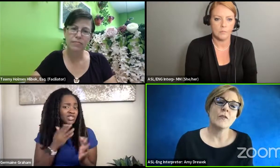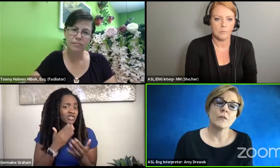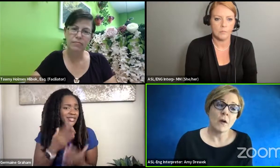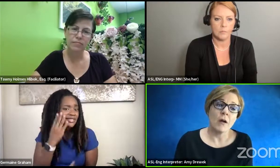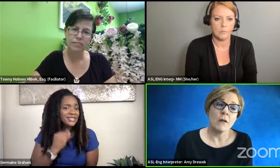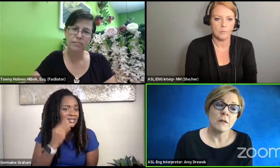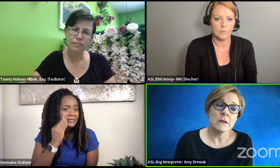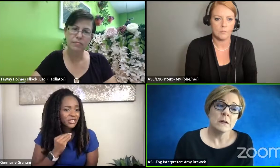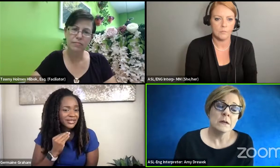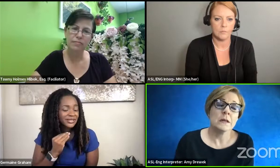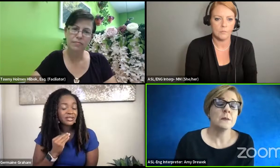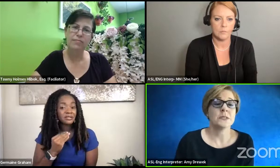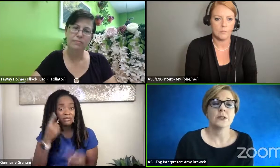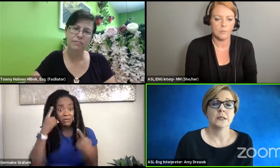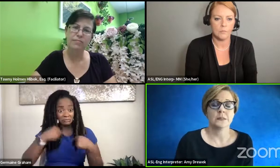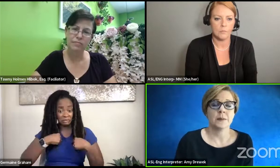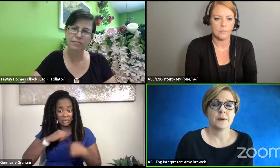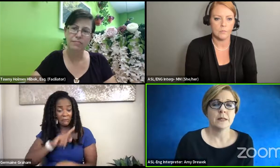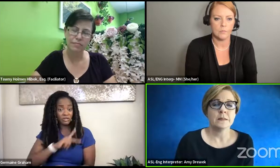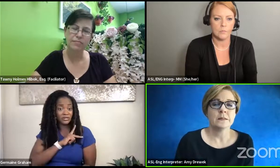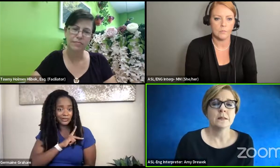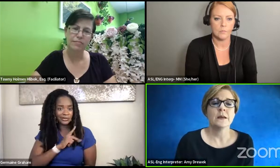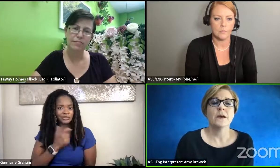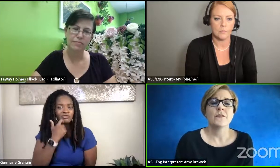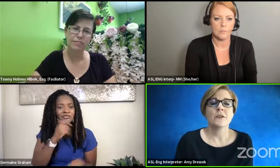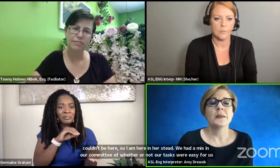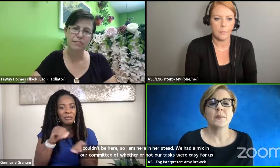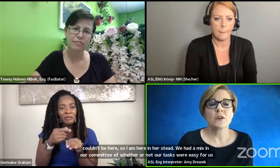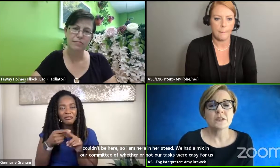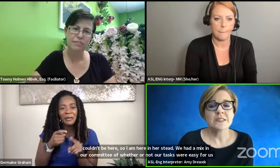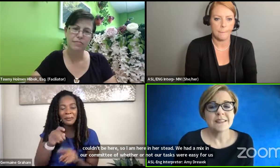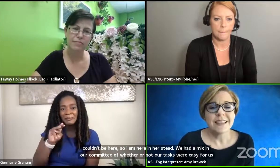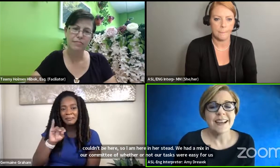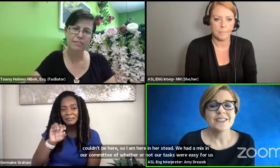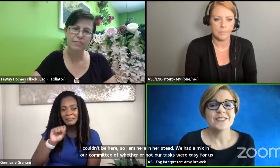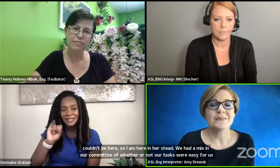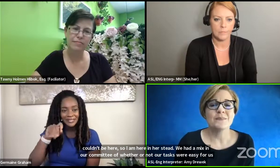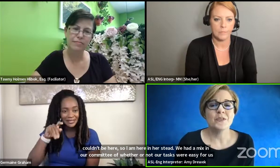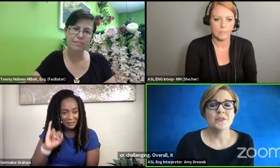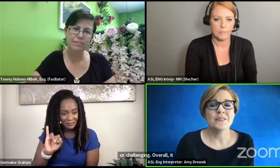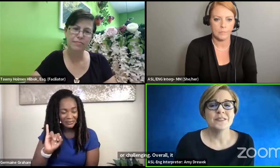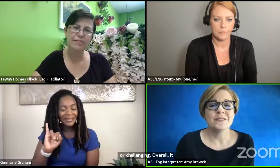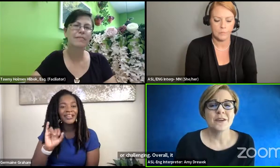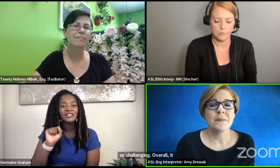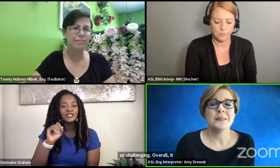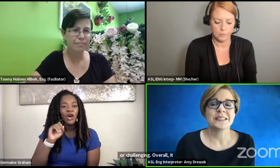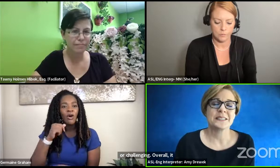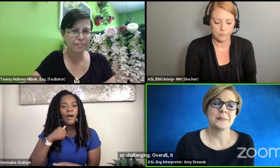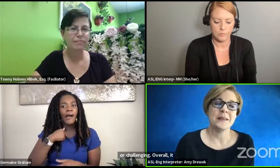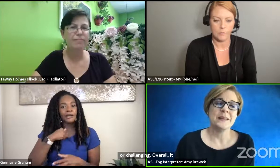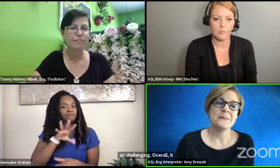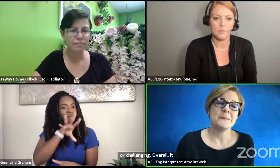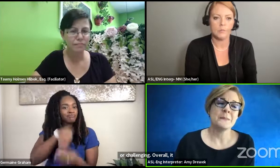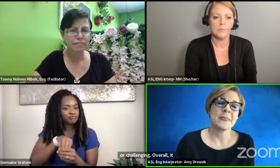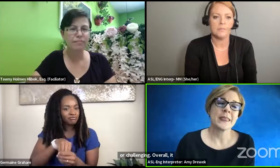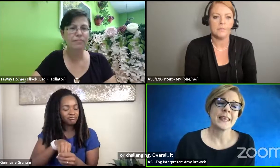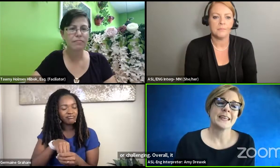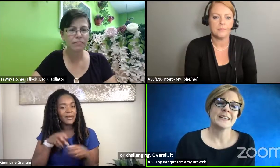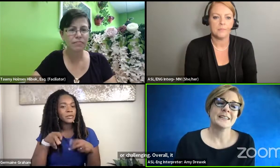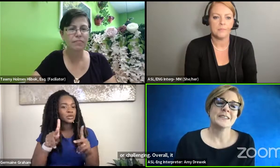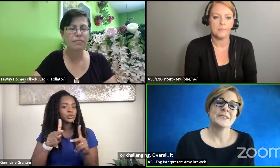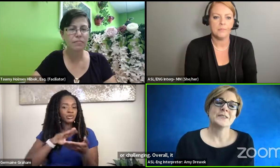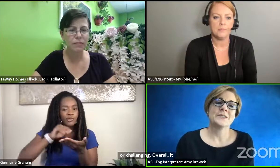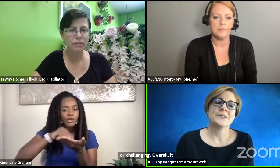challenging. Overall, it was a good experience. For me personally, I just moved from Mississippi.